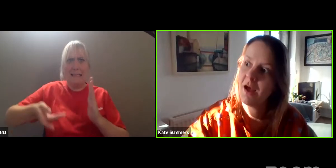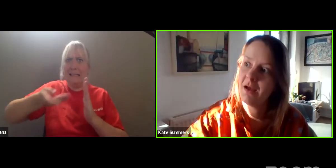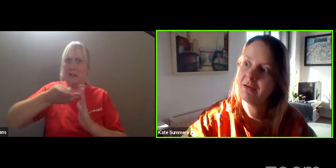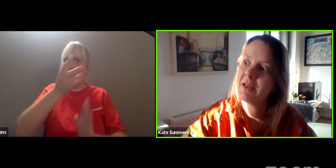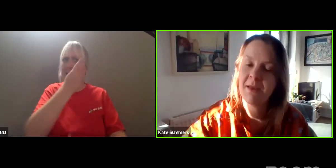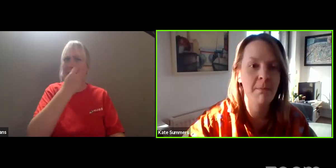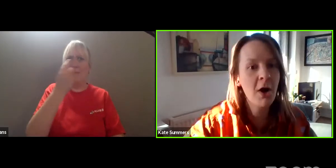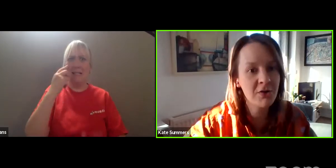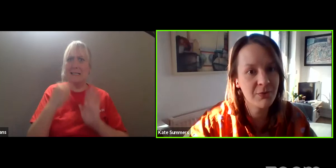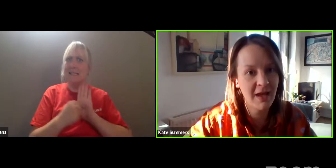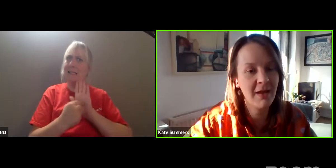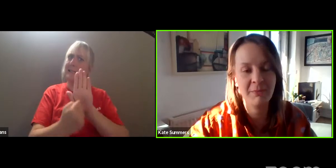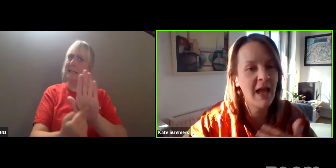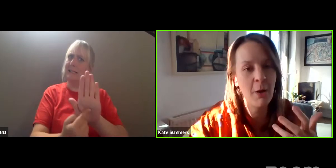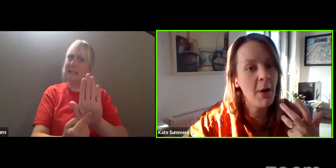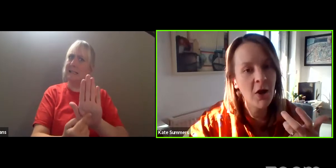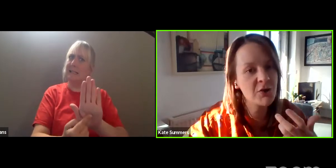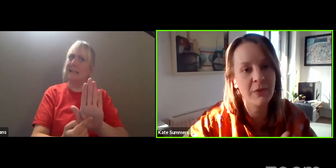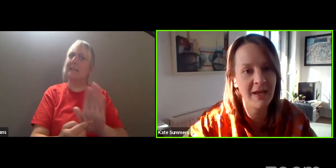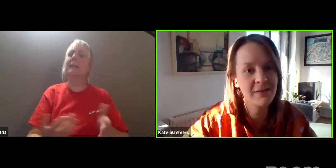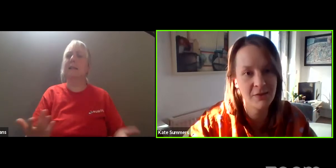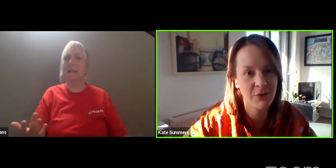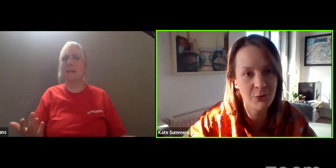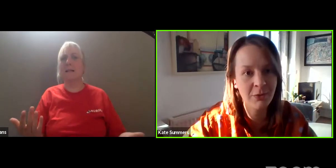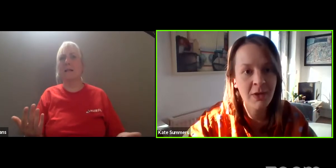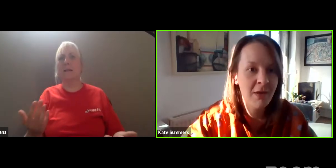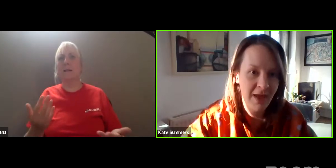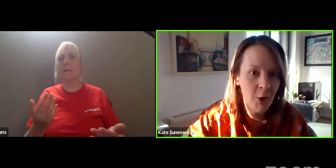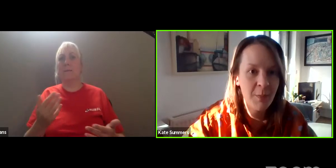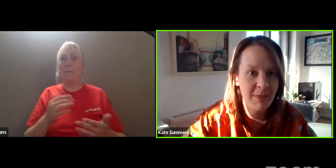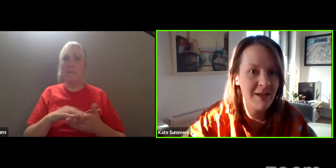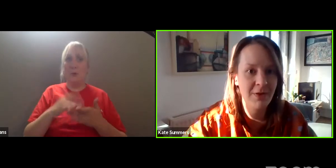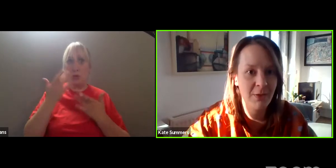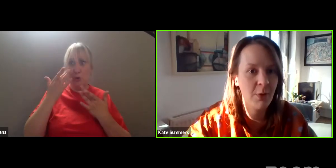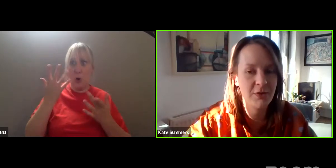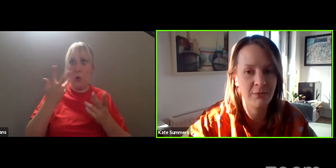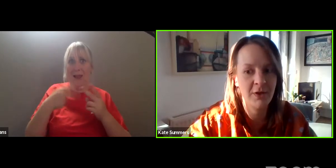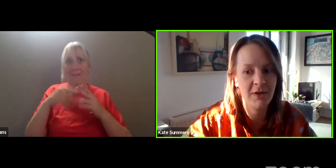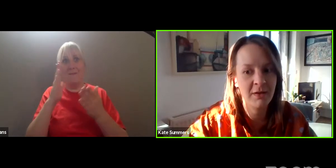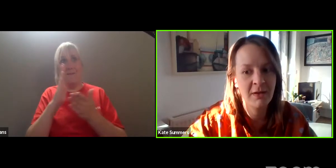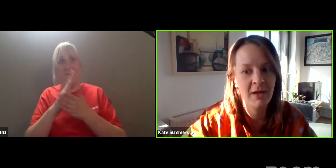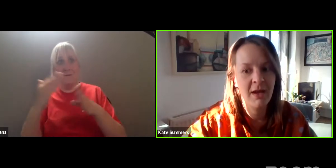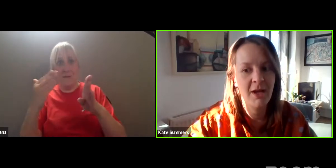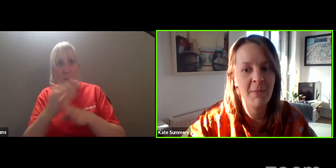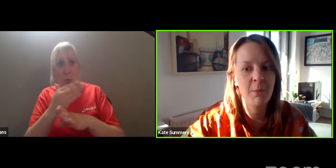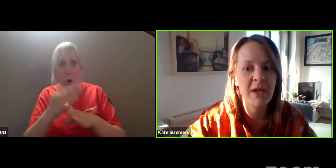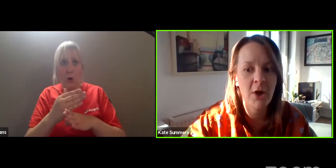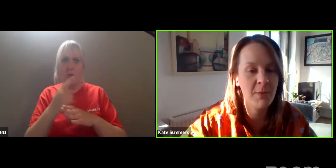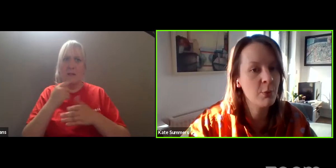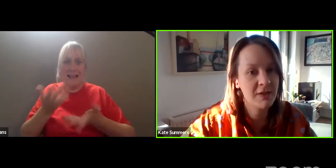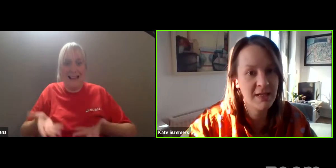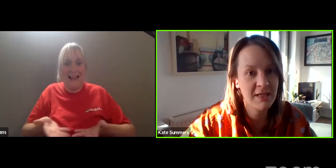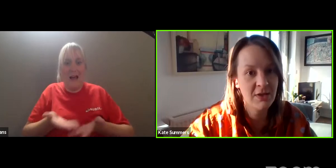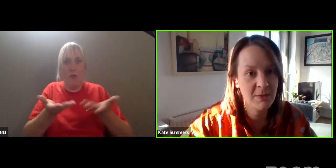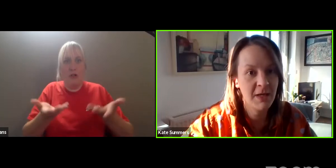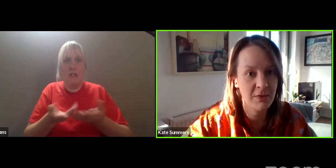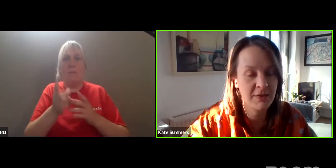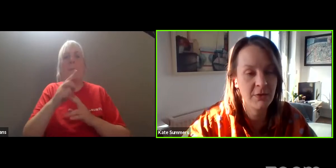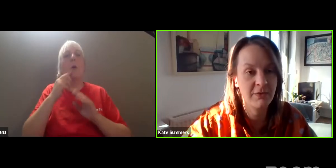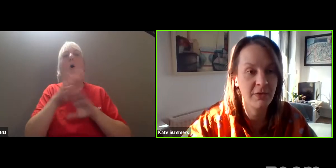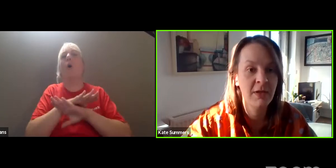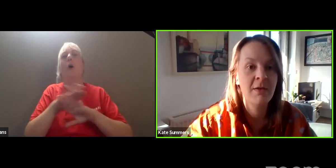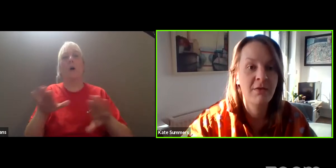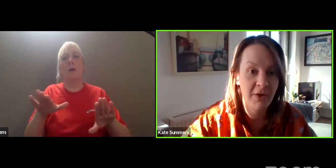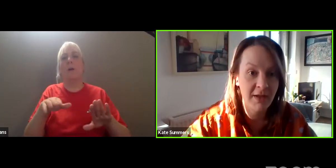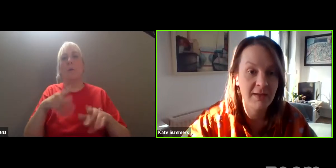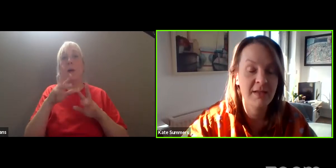how partial that is as a tool for helping people in the world of work. And we hope that we'll continue to be able to